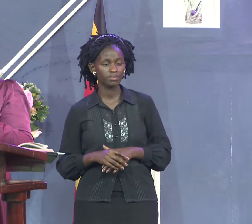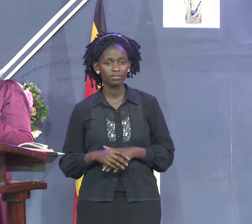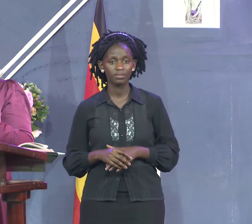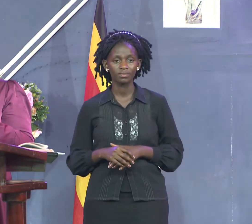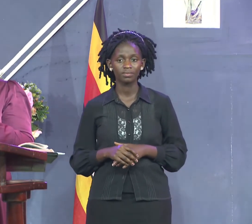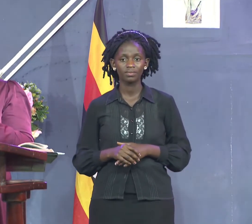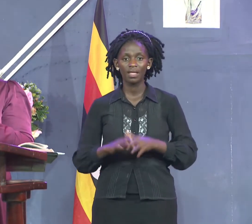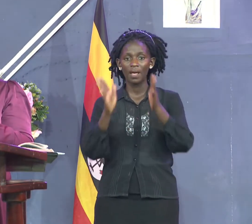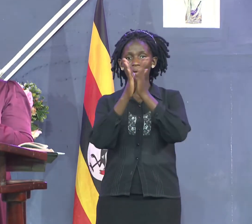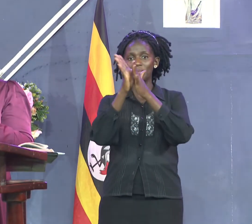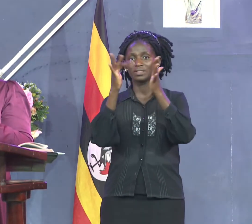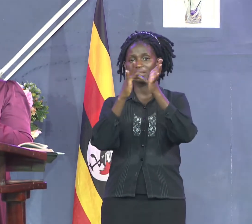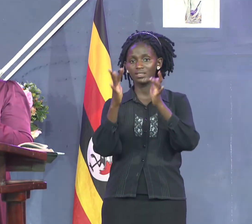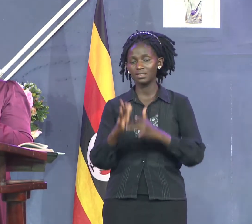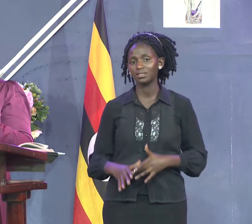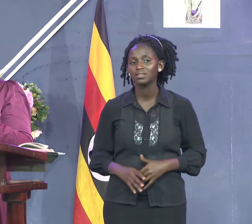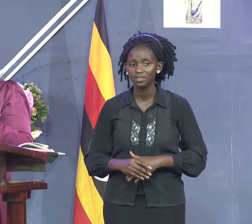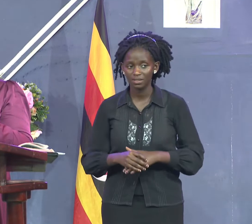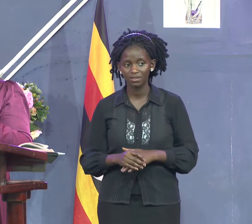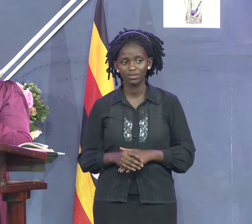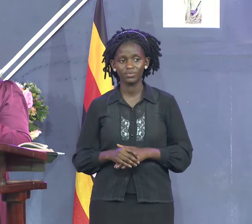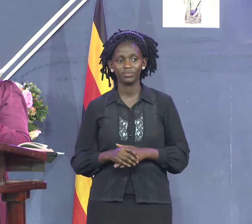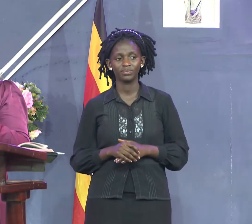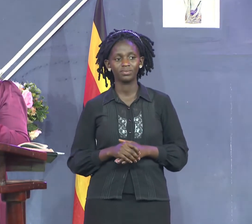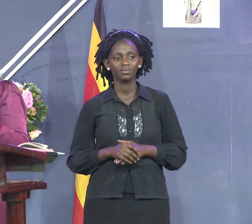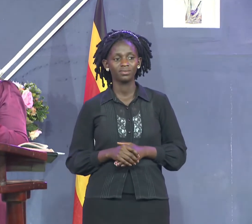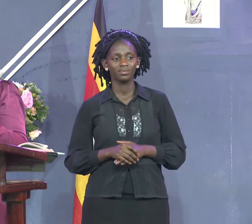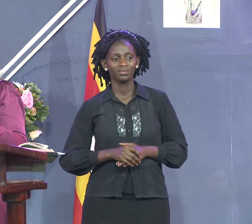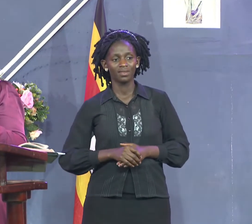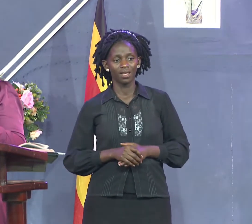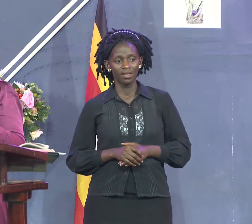matters. Yes, yes. Praise be to the good Lord.